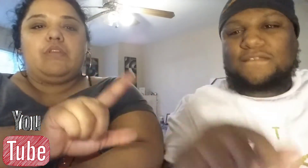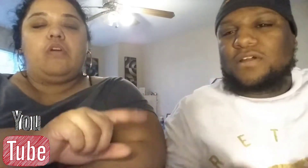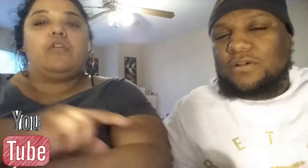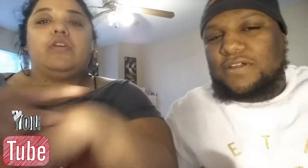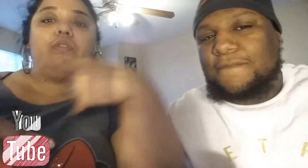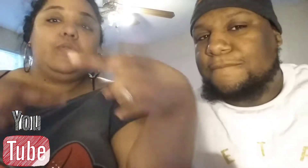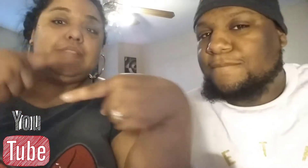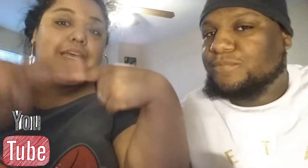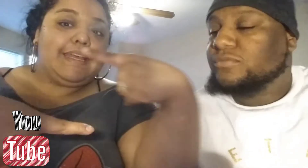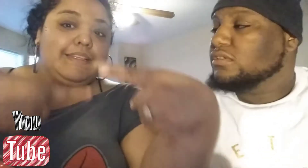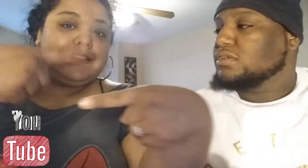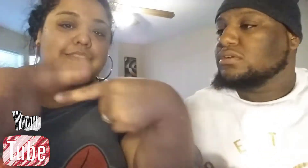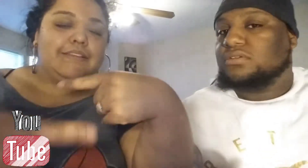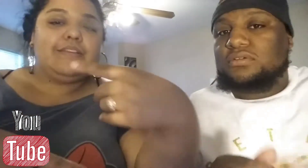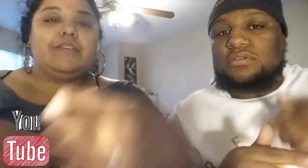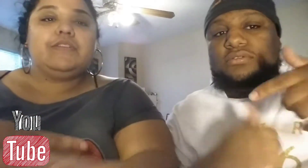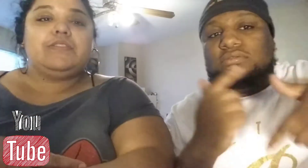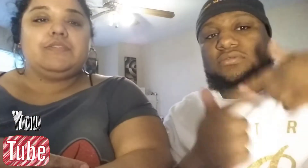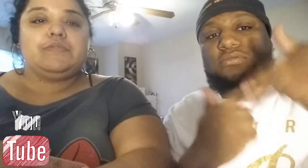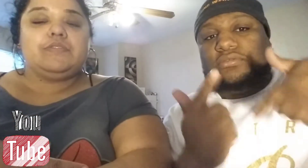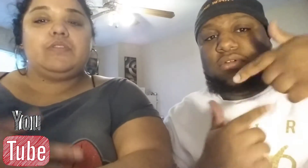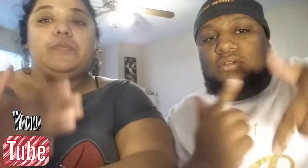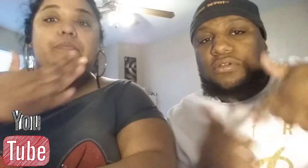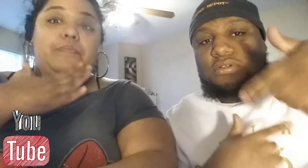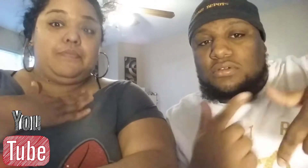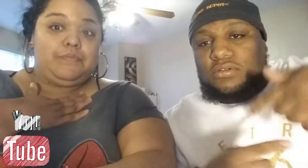Or you could do signs. So.